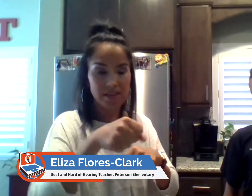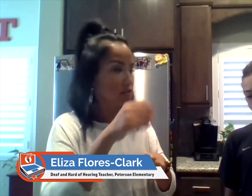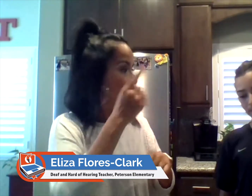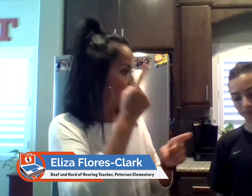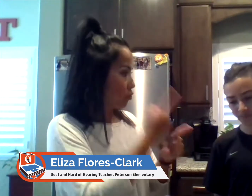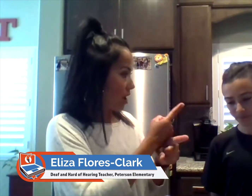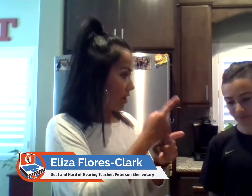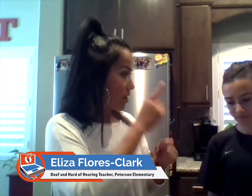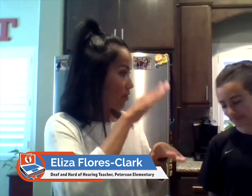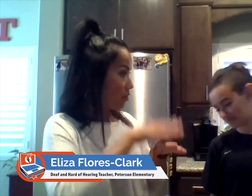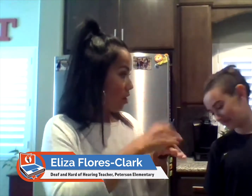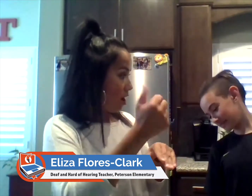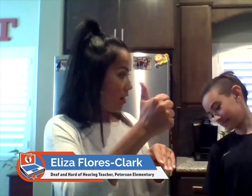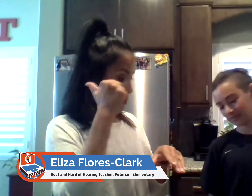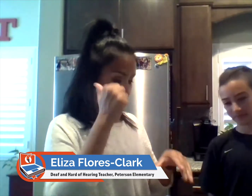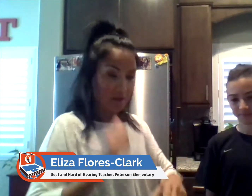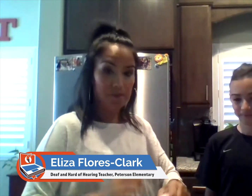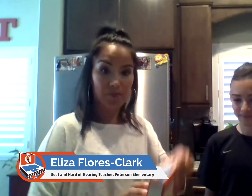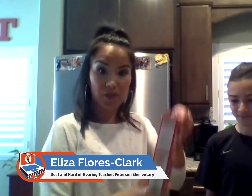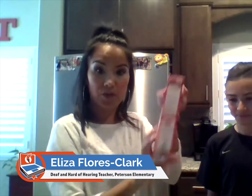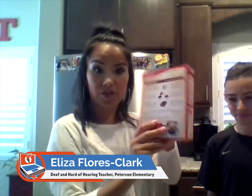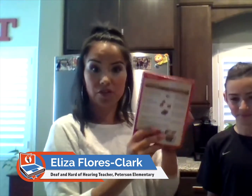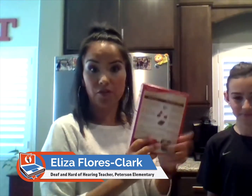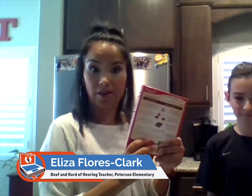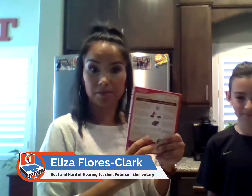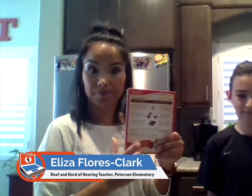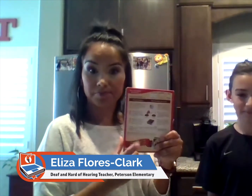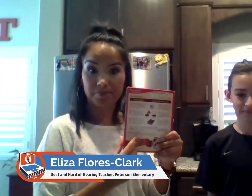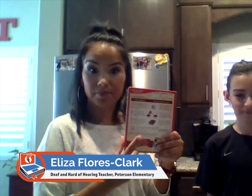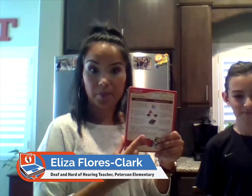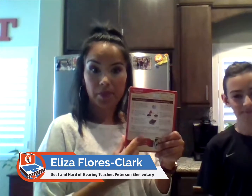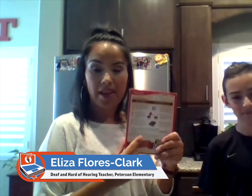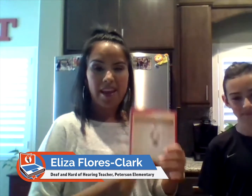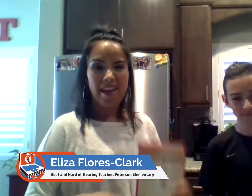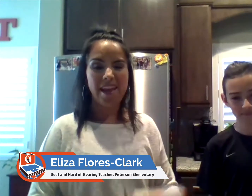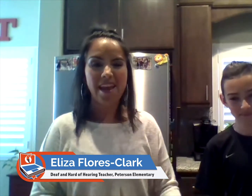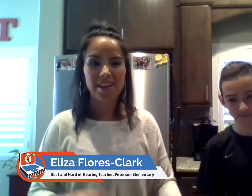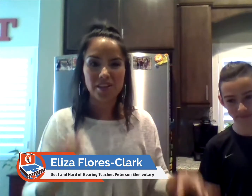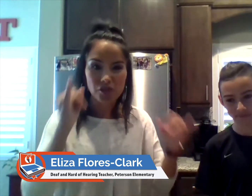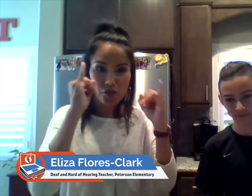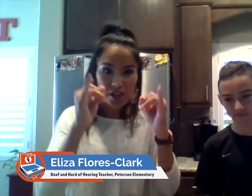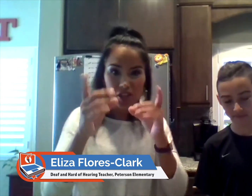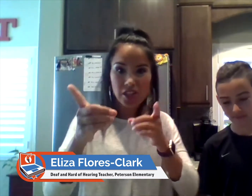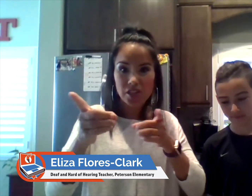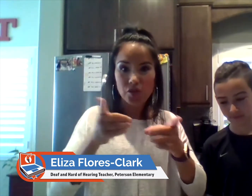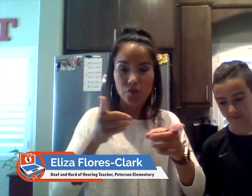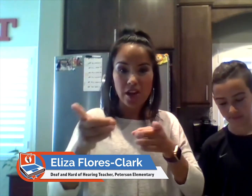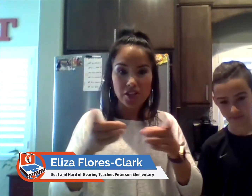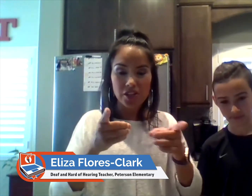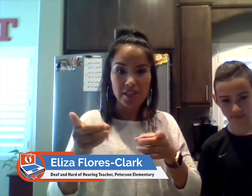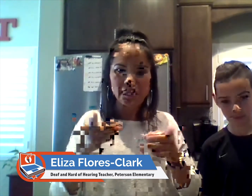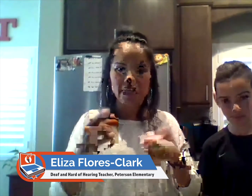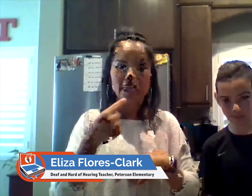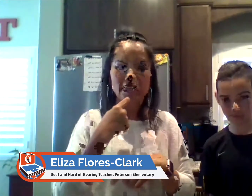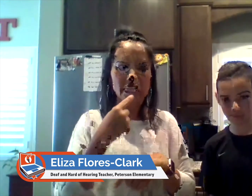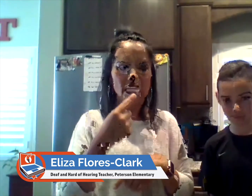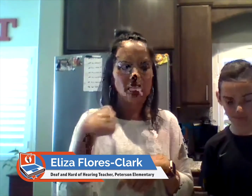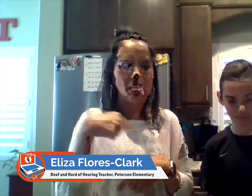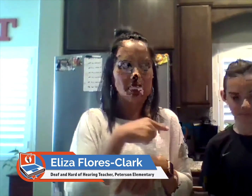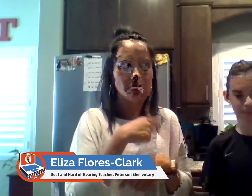you're correct, they're on the back. So we turn it around. And instructions, directions, tell us